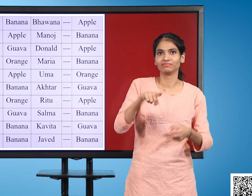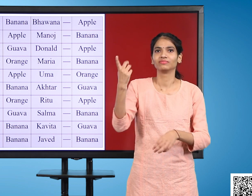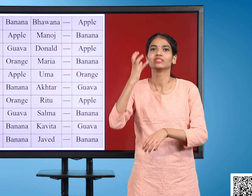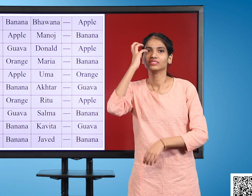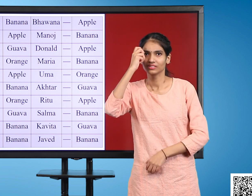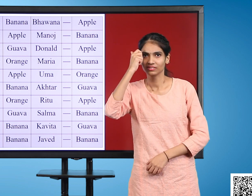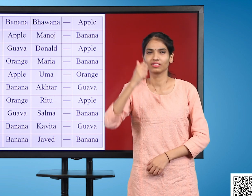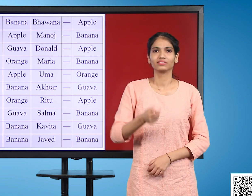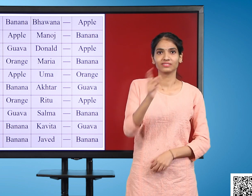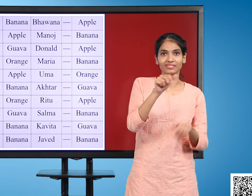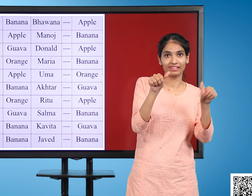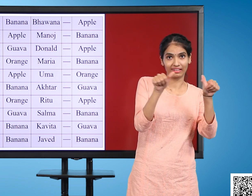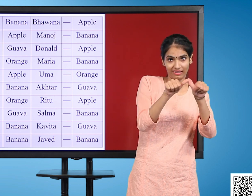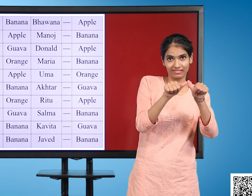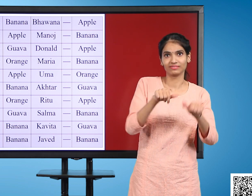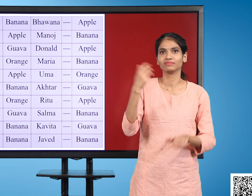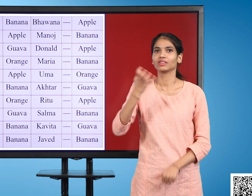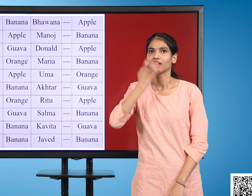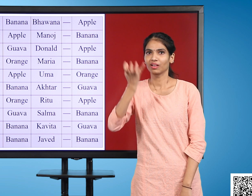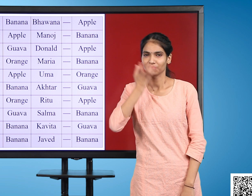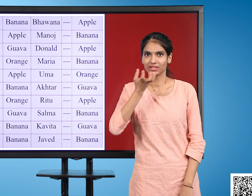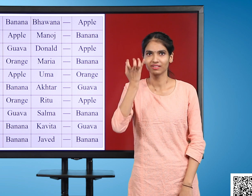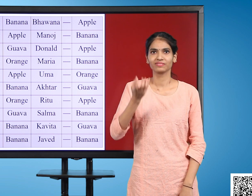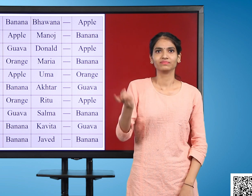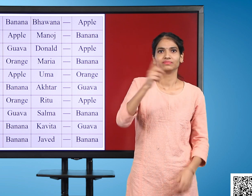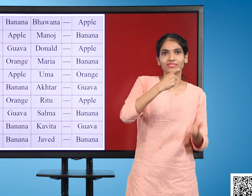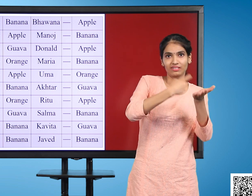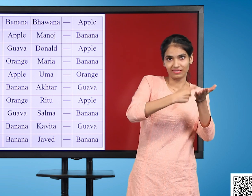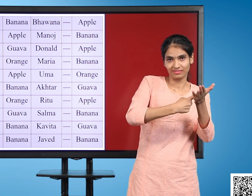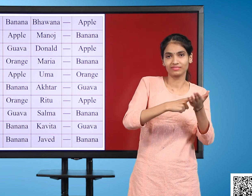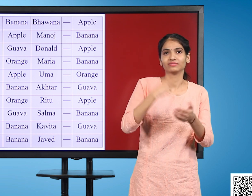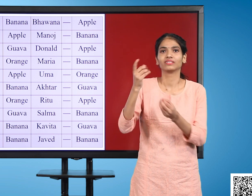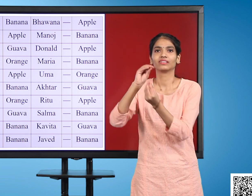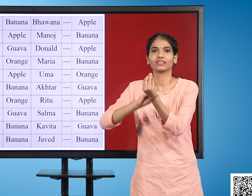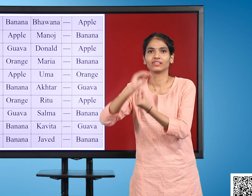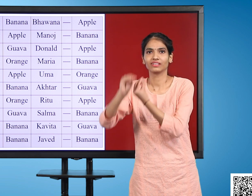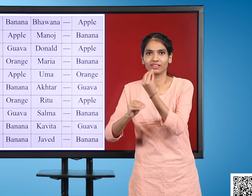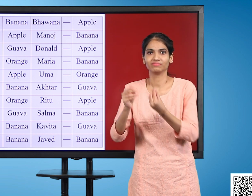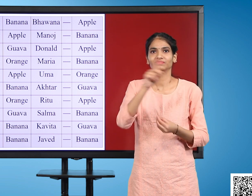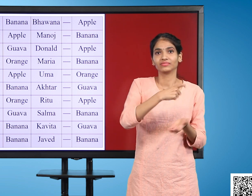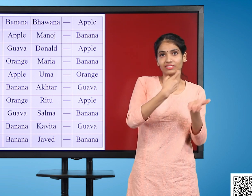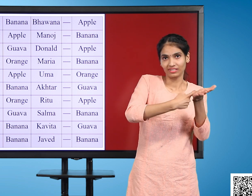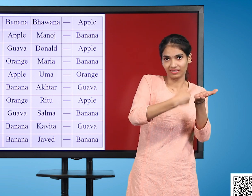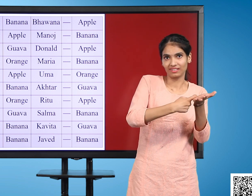Fatima, orange. Amita, apple. Raman, banana.